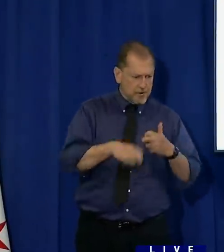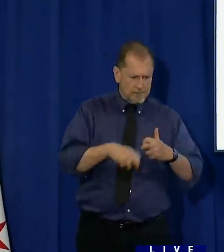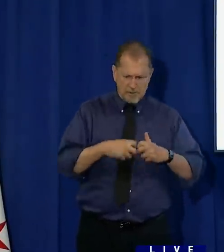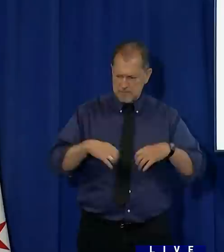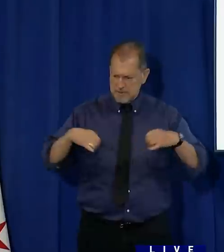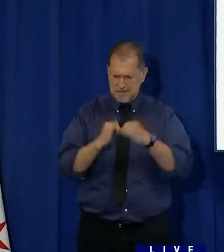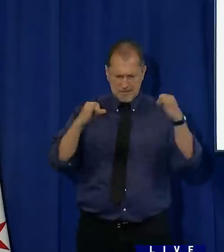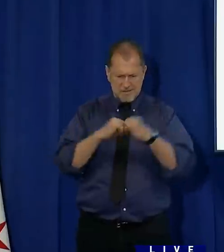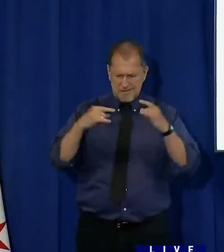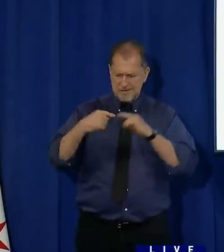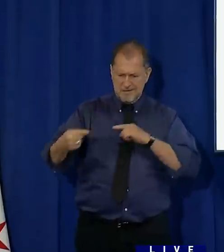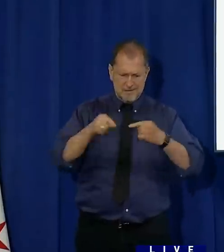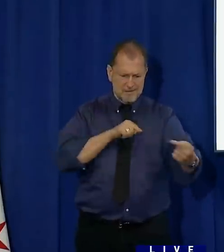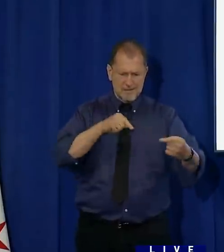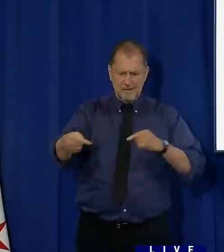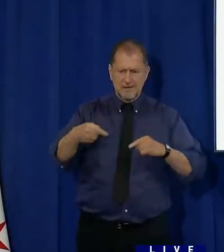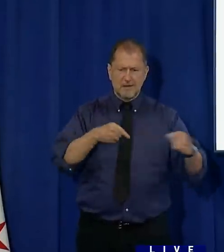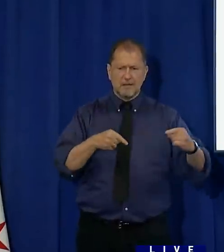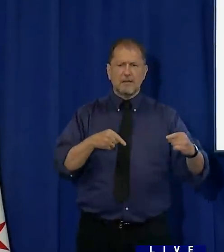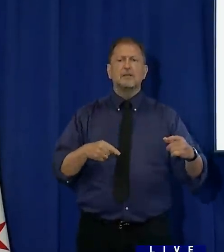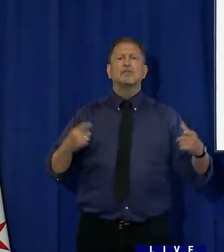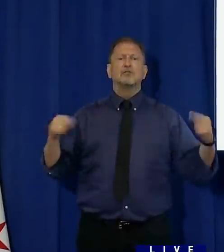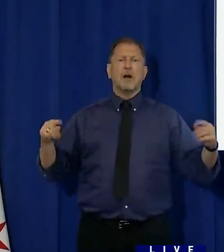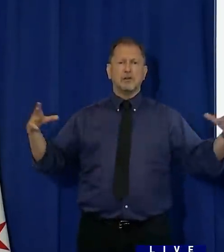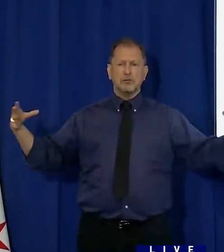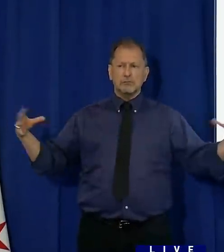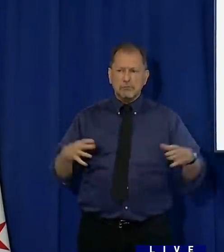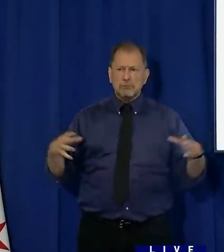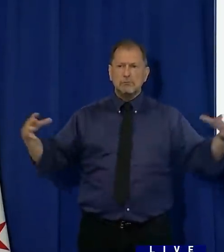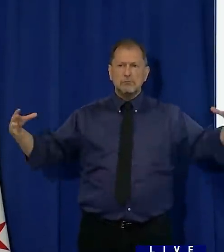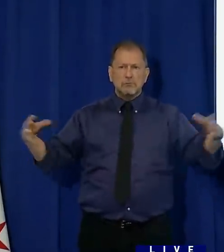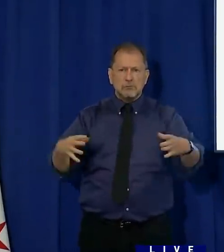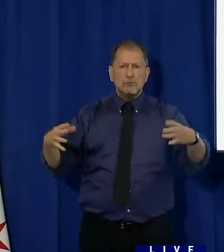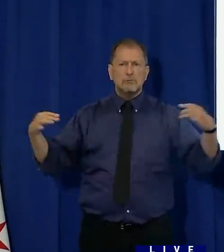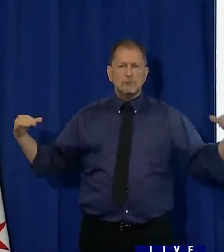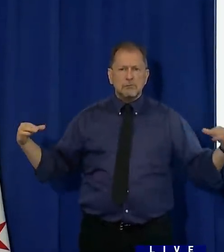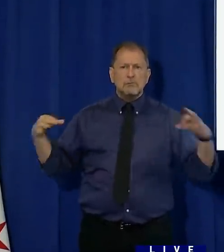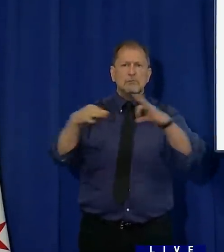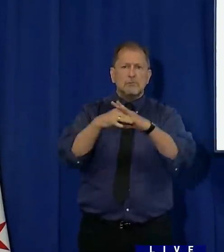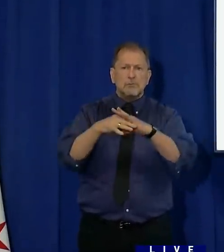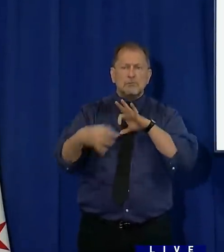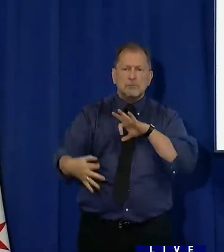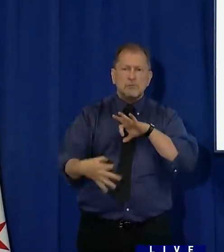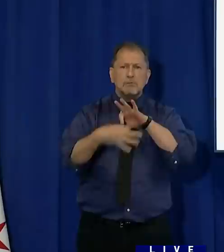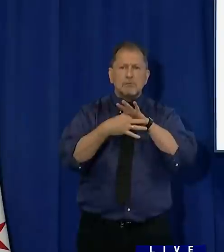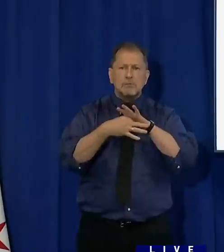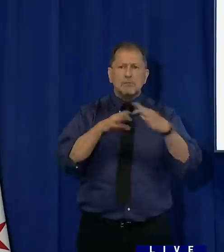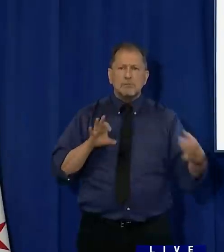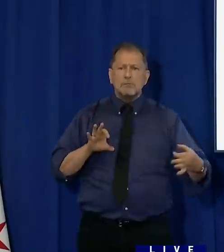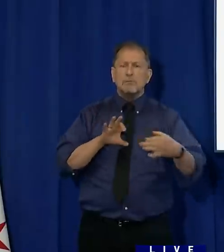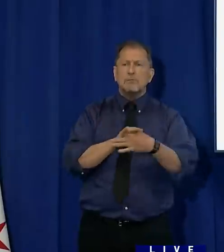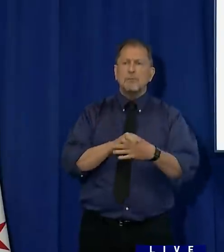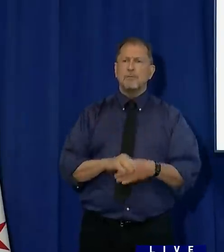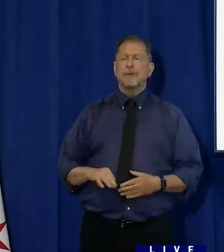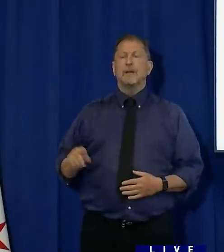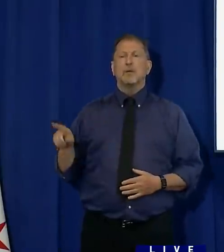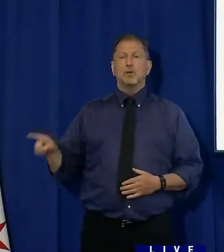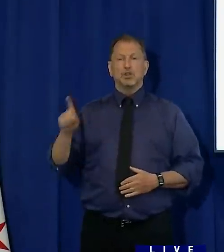many differences that she didn't create, but she has the capacity, the